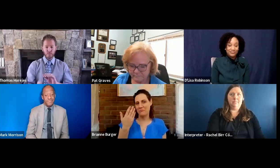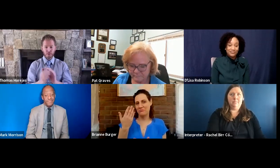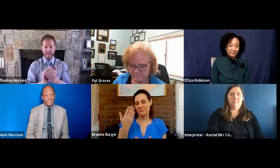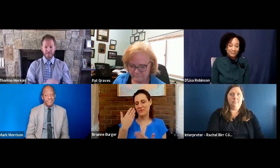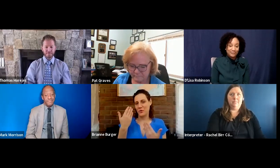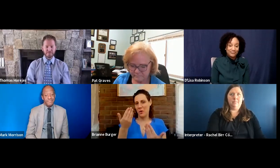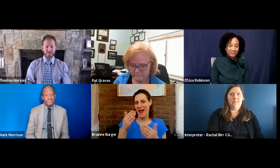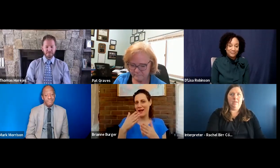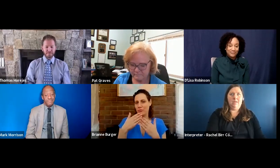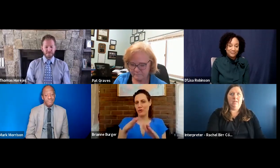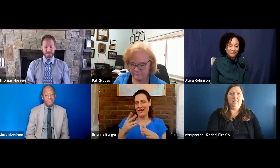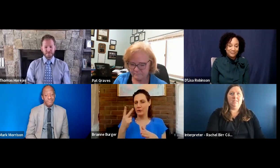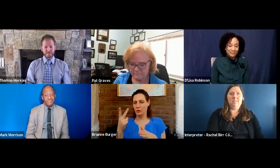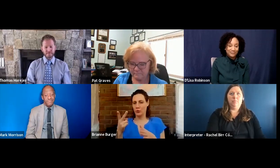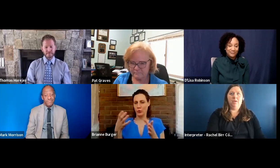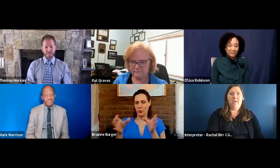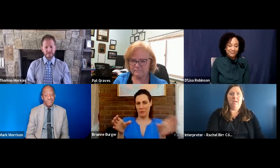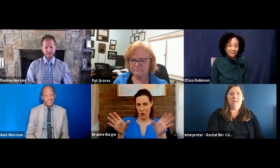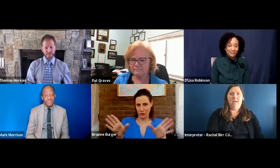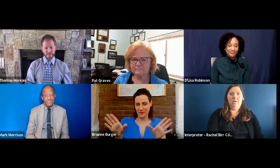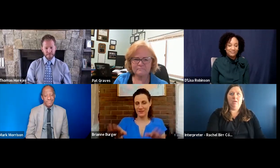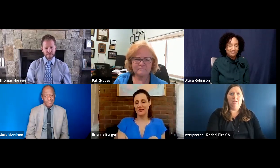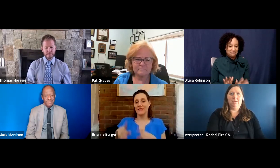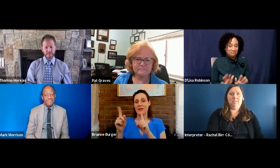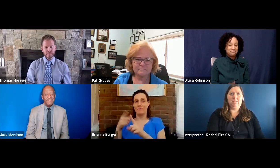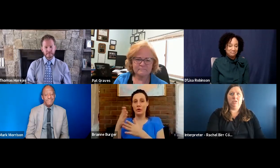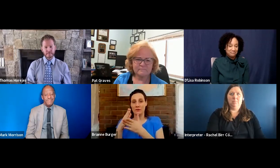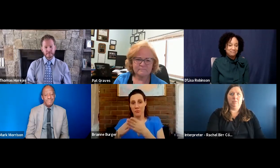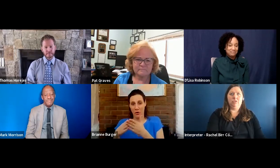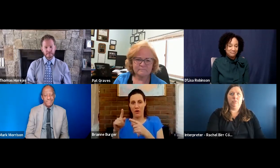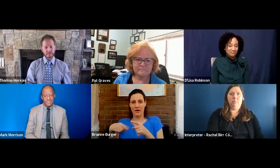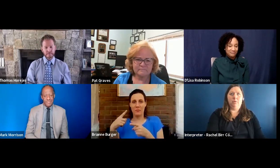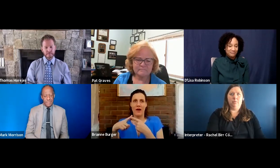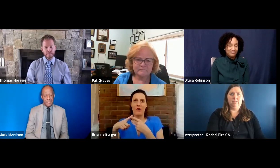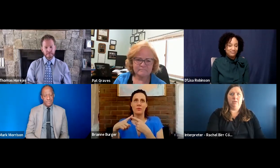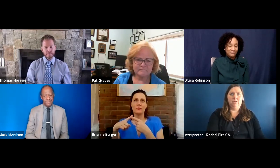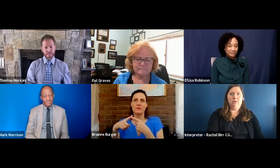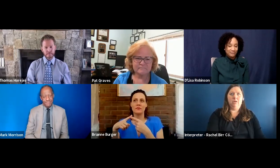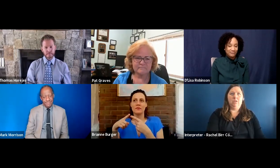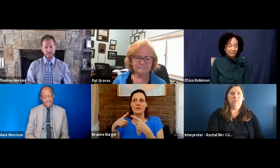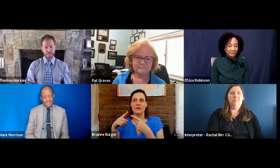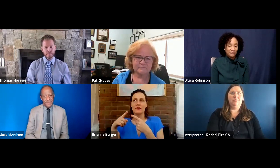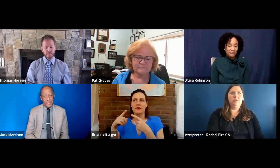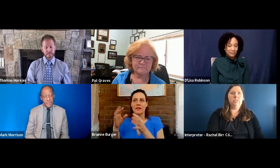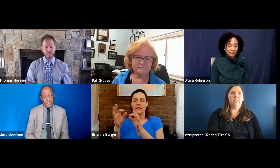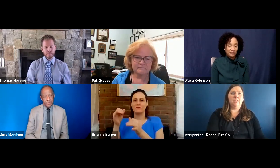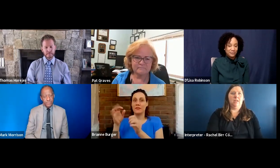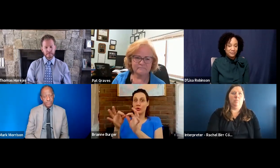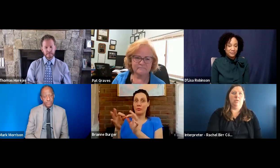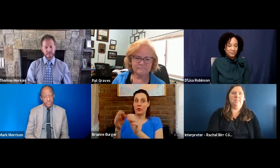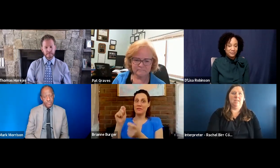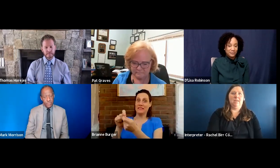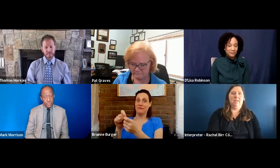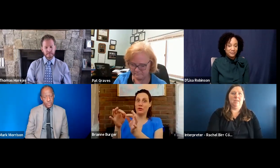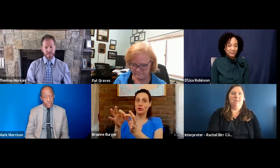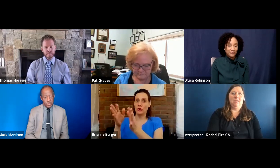idea. This is Bree Ann. I can basically talk about two components here. So the first thing that I